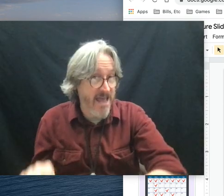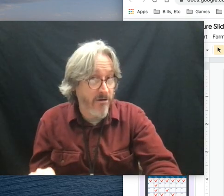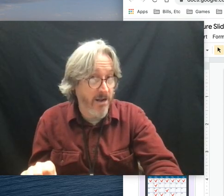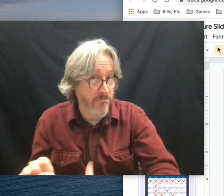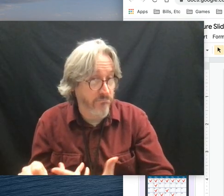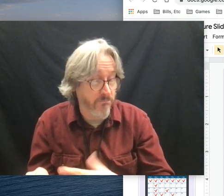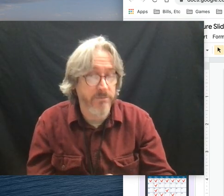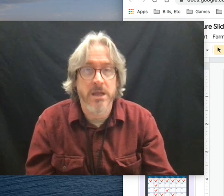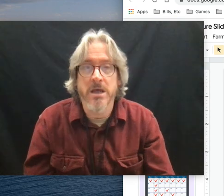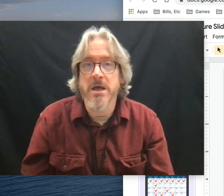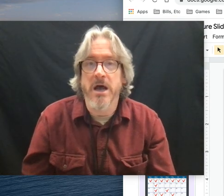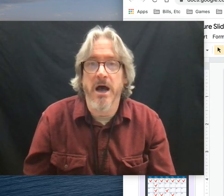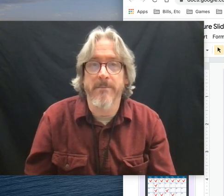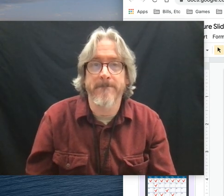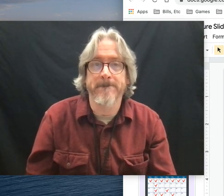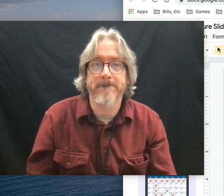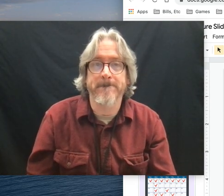every Saturday.